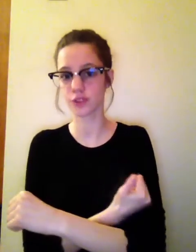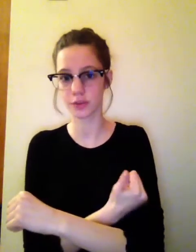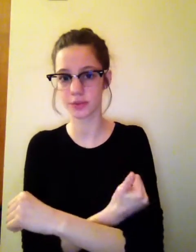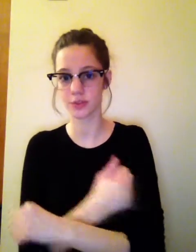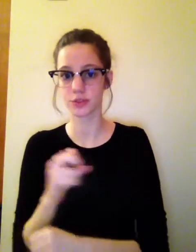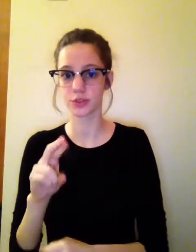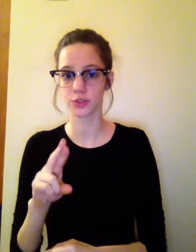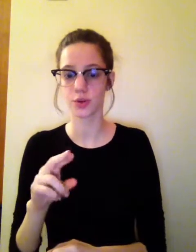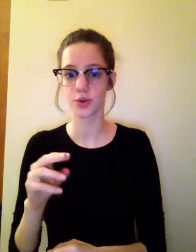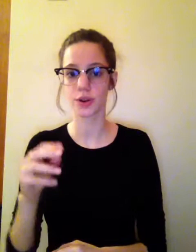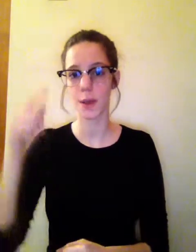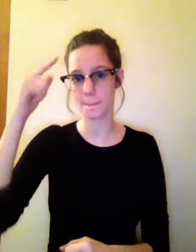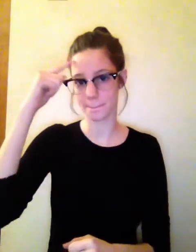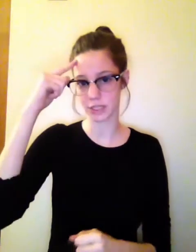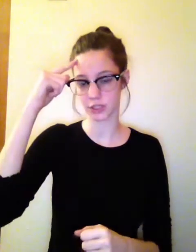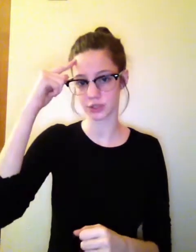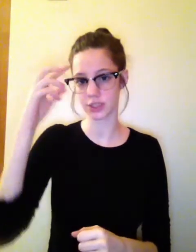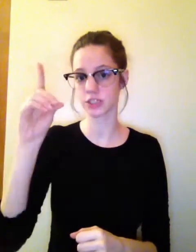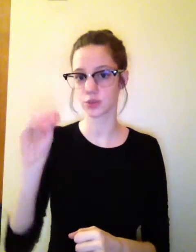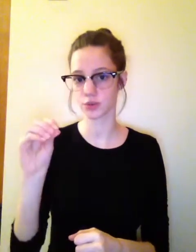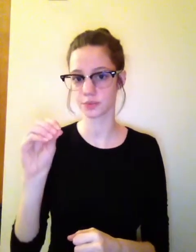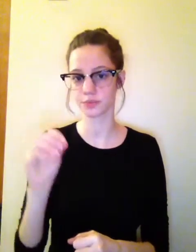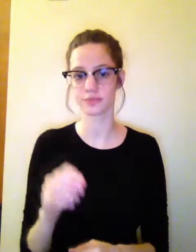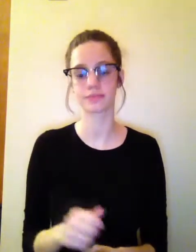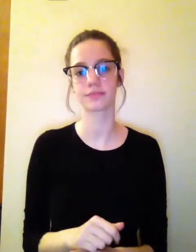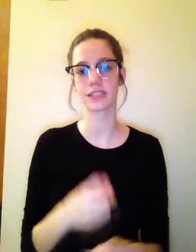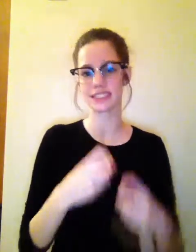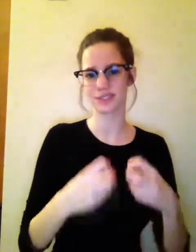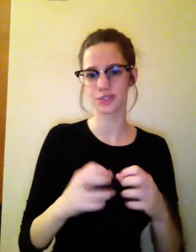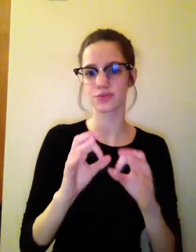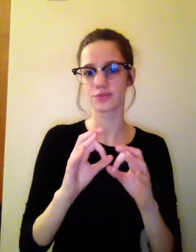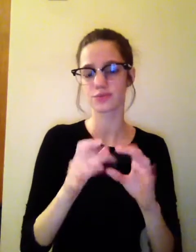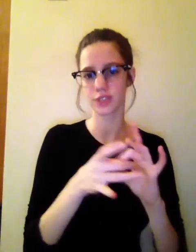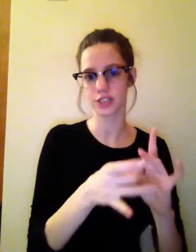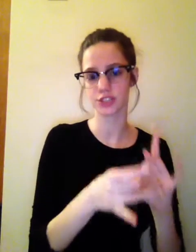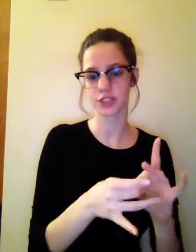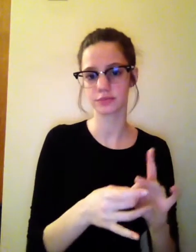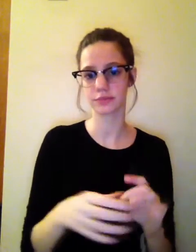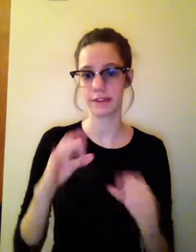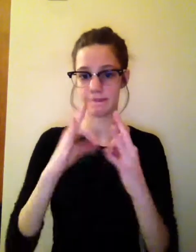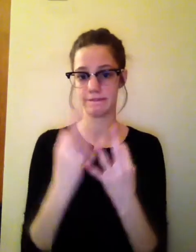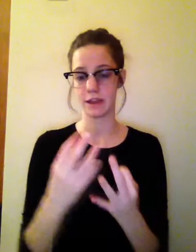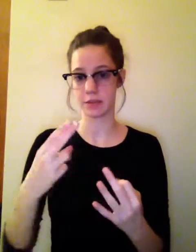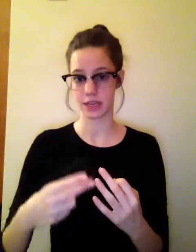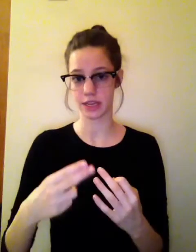Troubled relationships. Family history. Your genes are responsible for about half of your